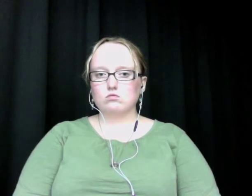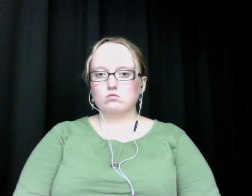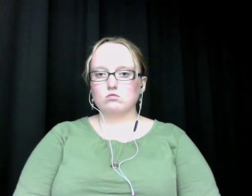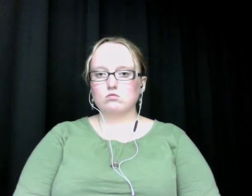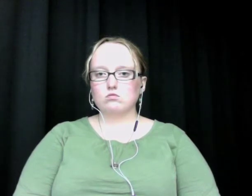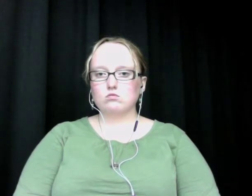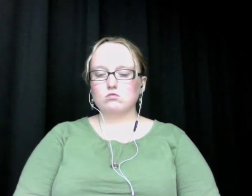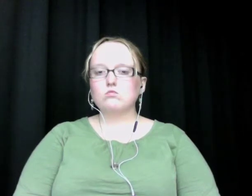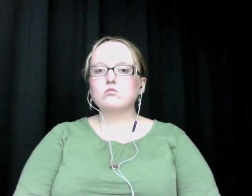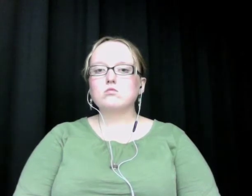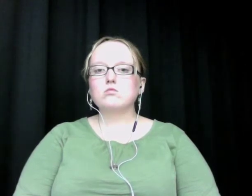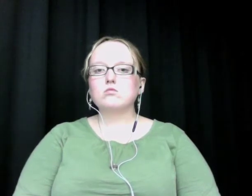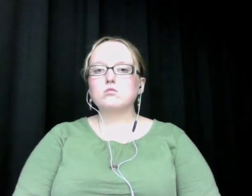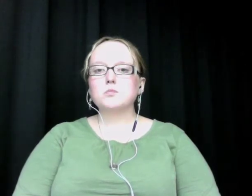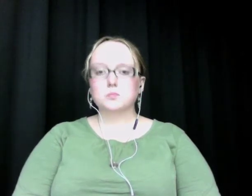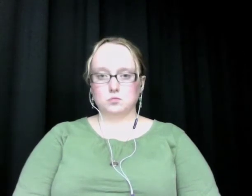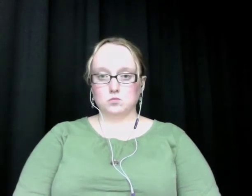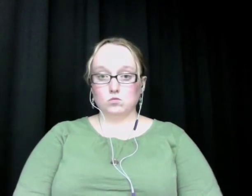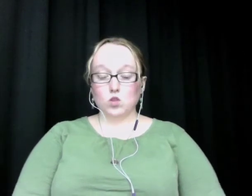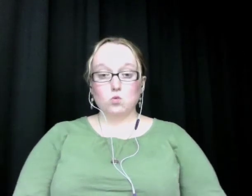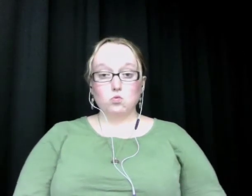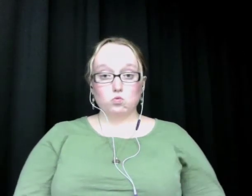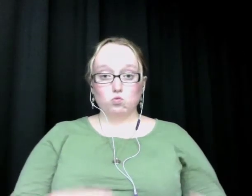story when it's actually printed.